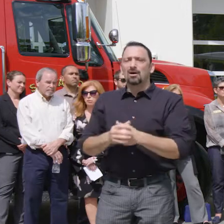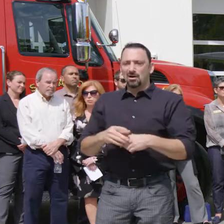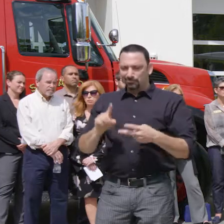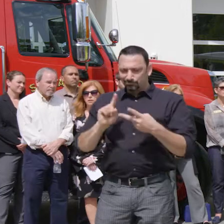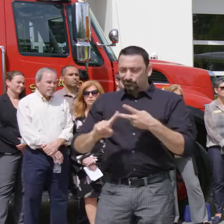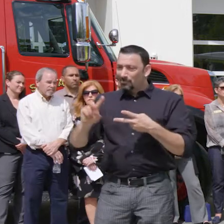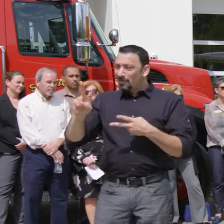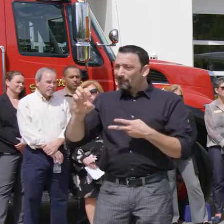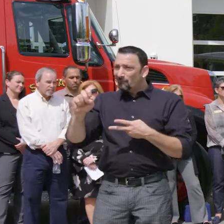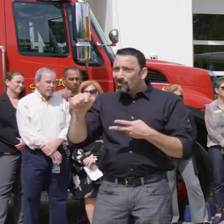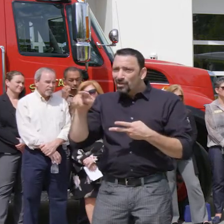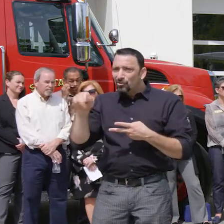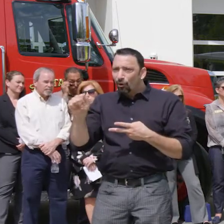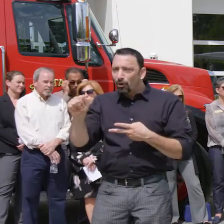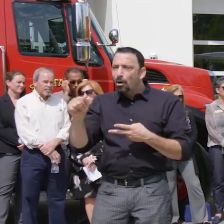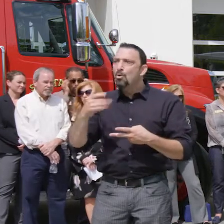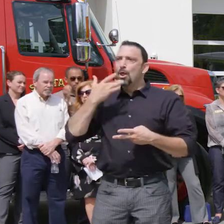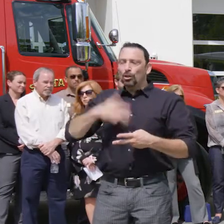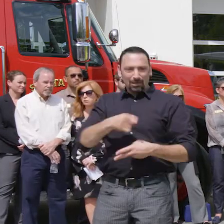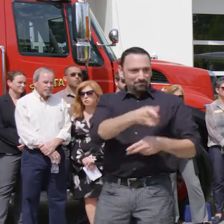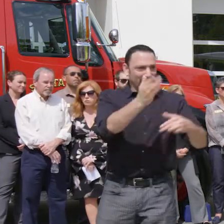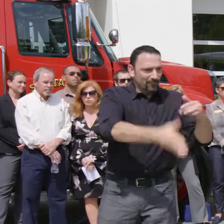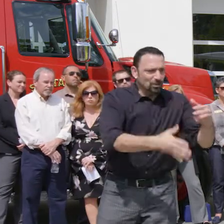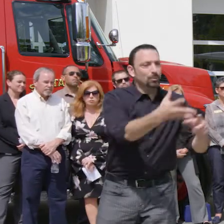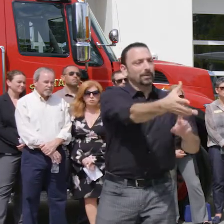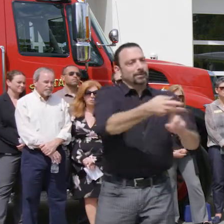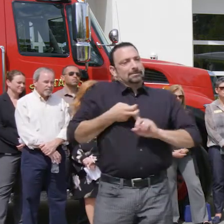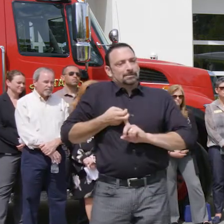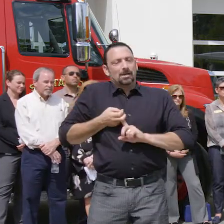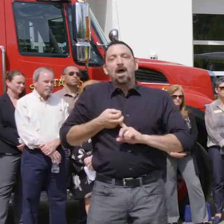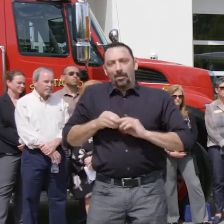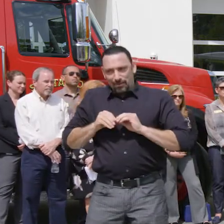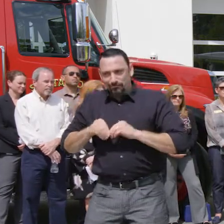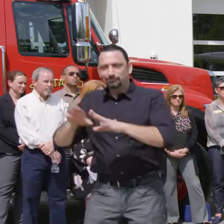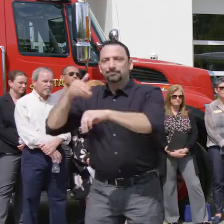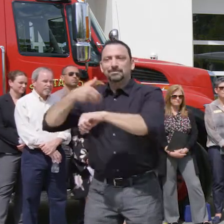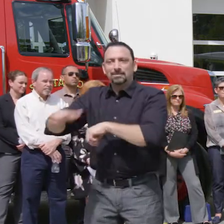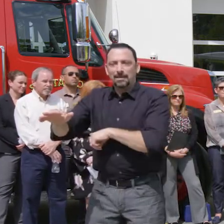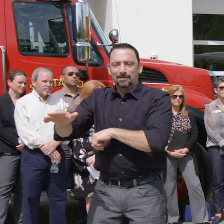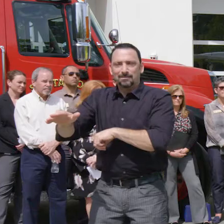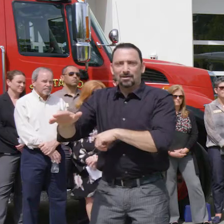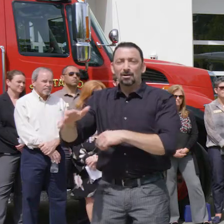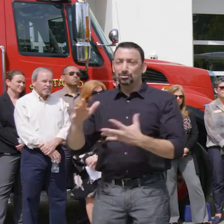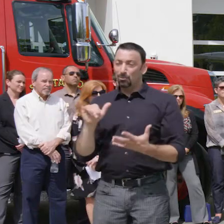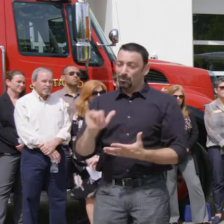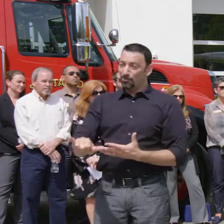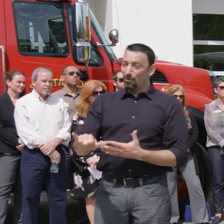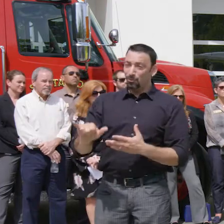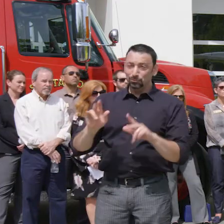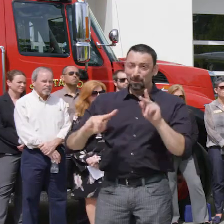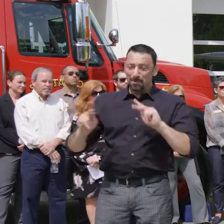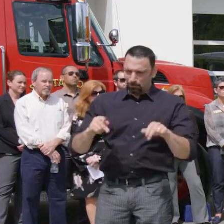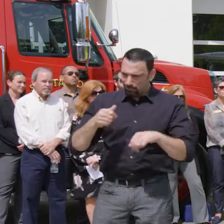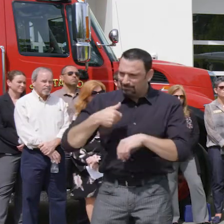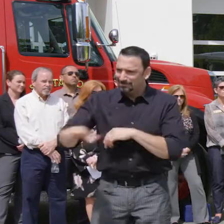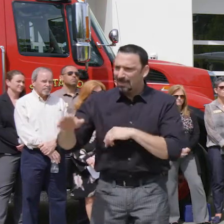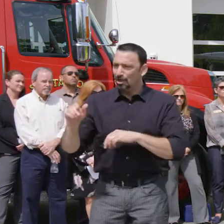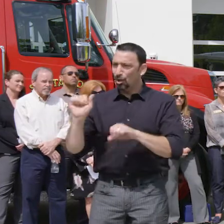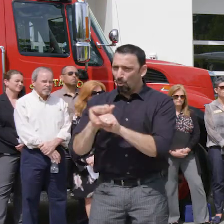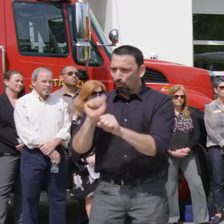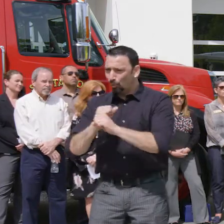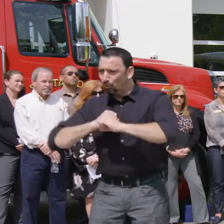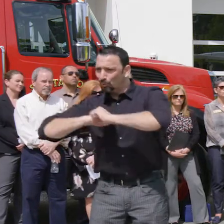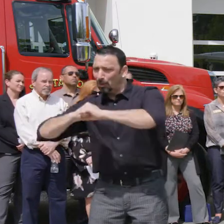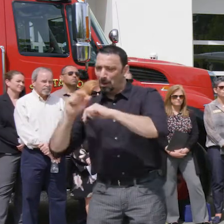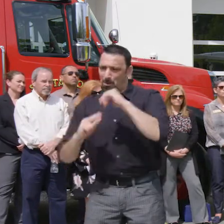County and then in Santa Barbara. And we were able to re-divert those Cal Recycle resources down there